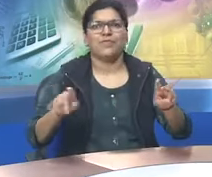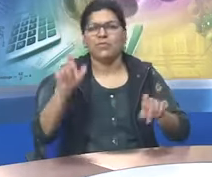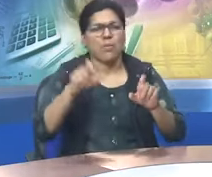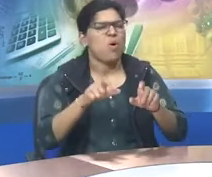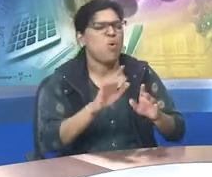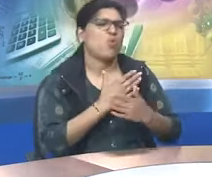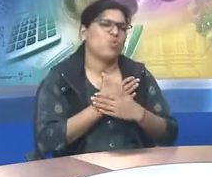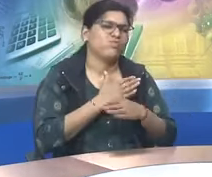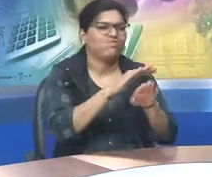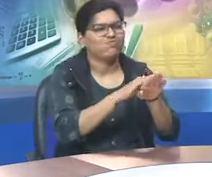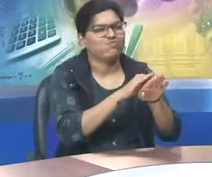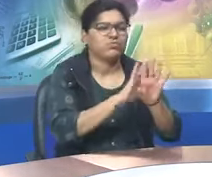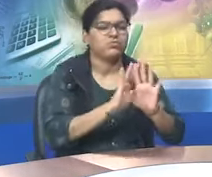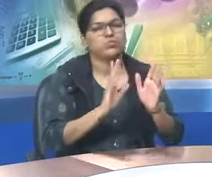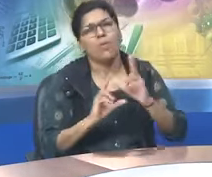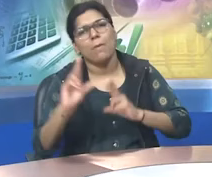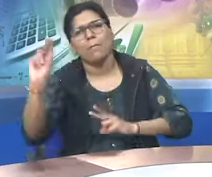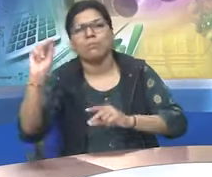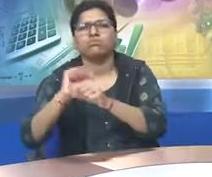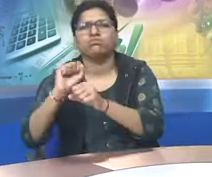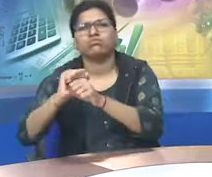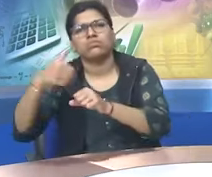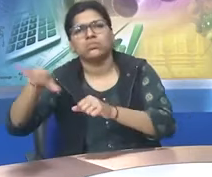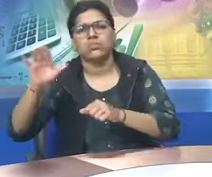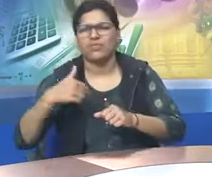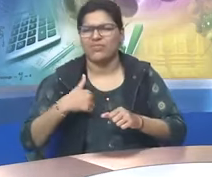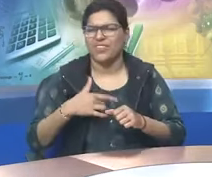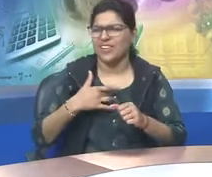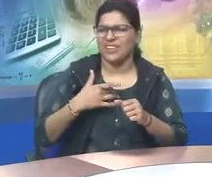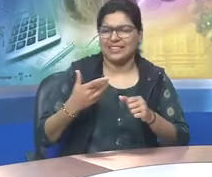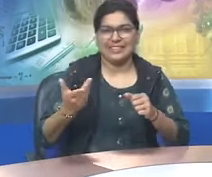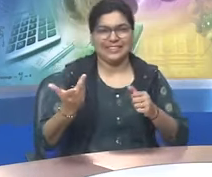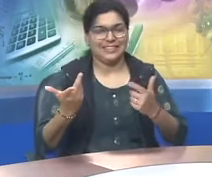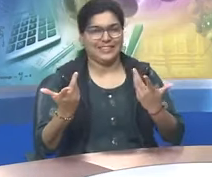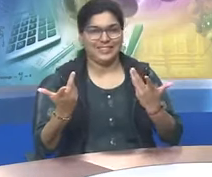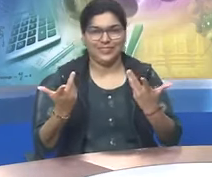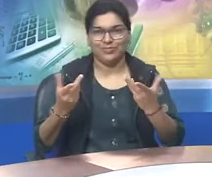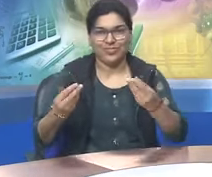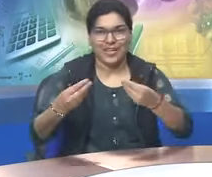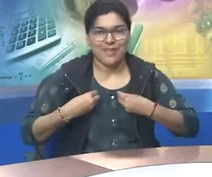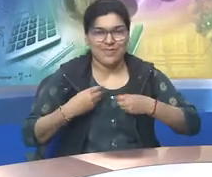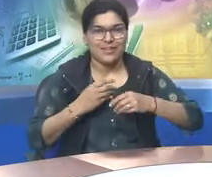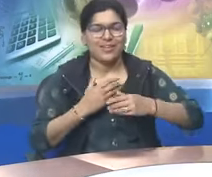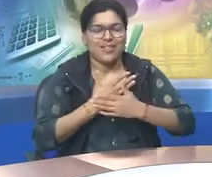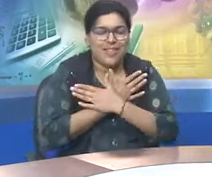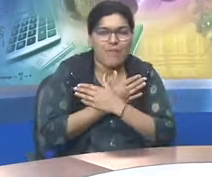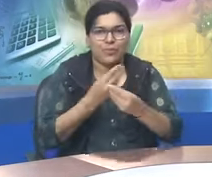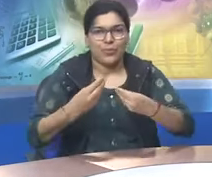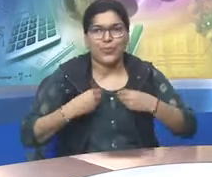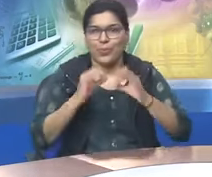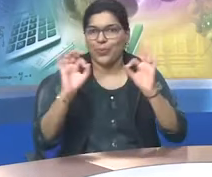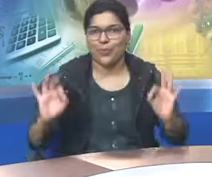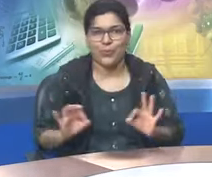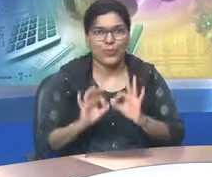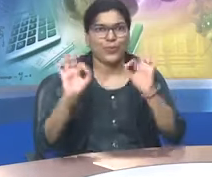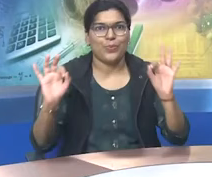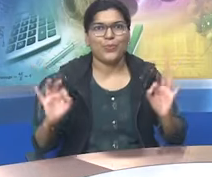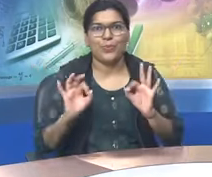She would be happy if she could get at least a small amount of love as she used to